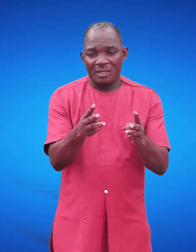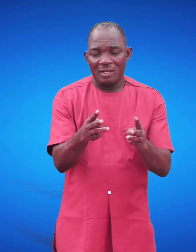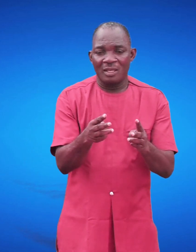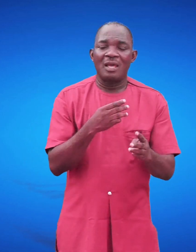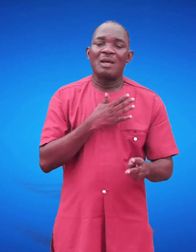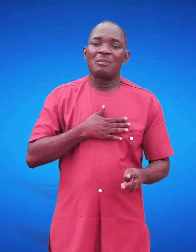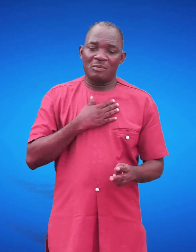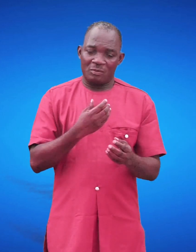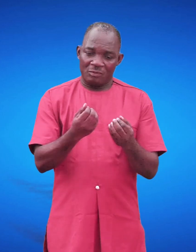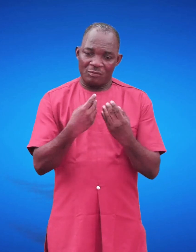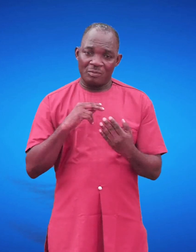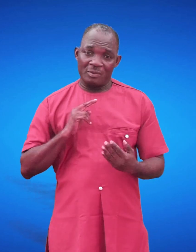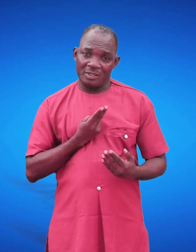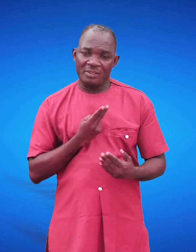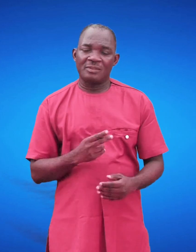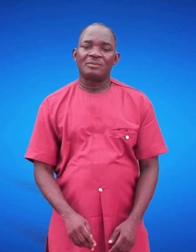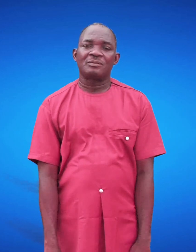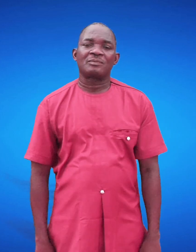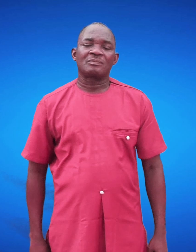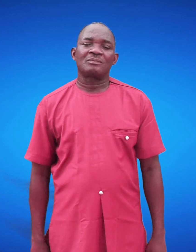please tell us.